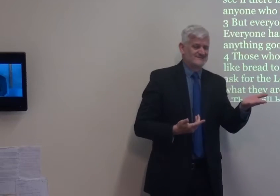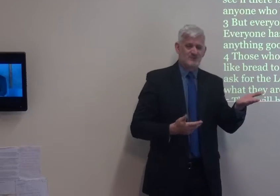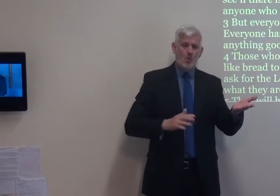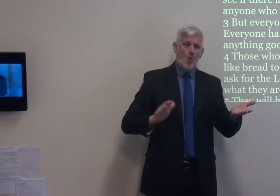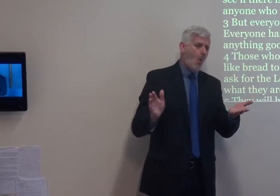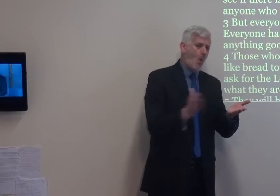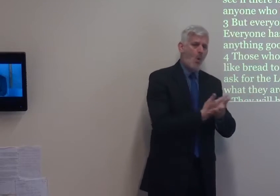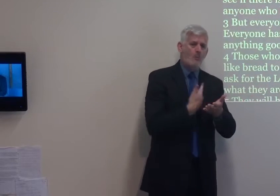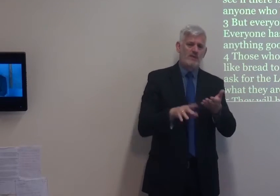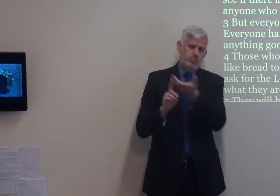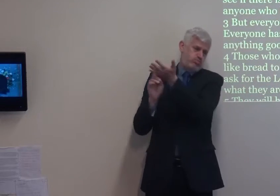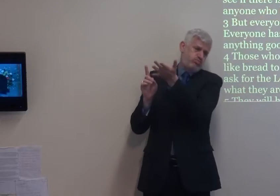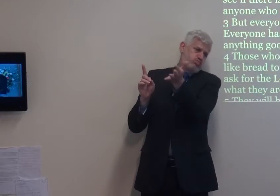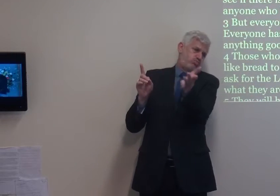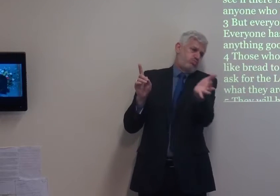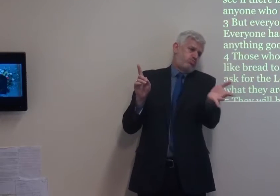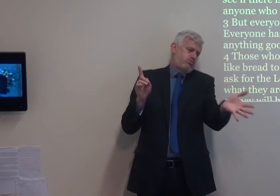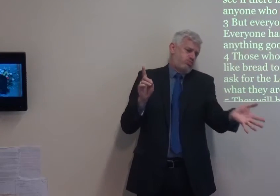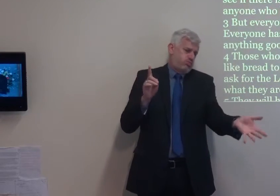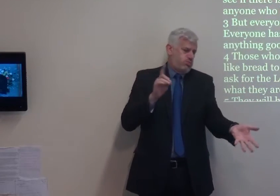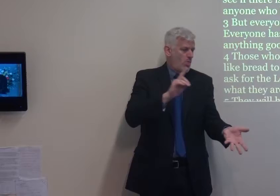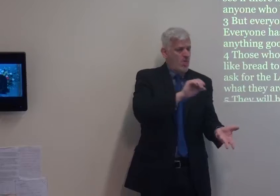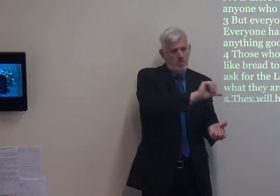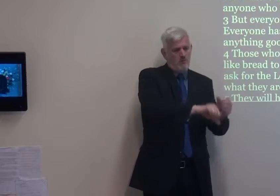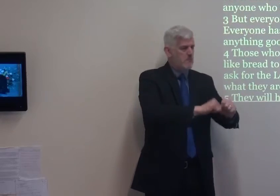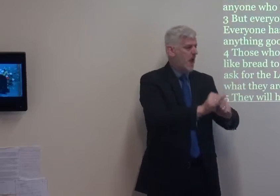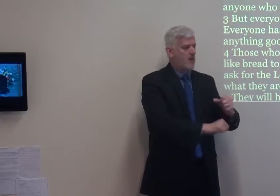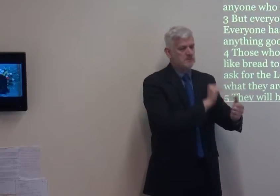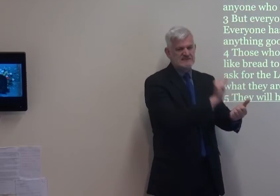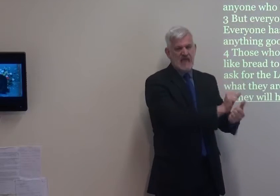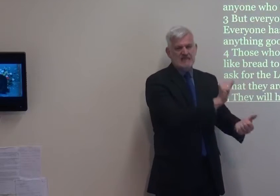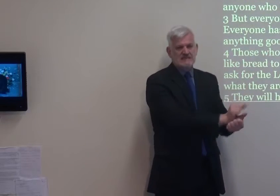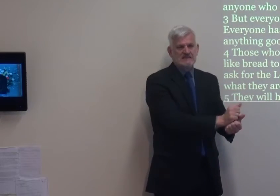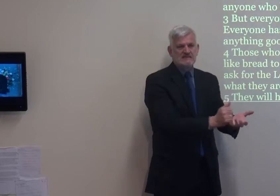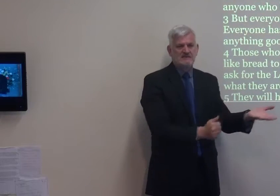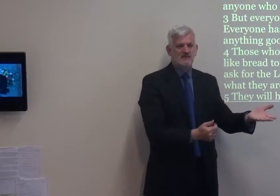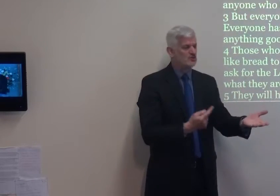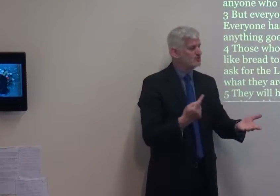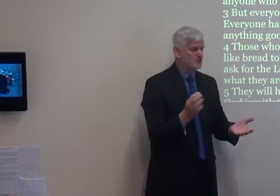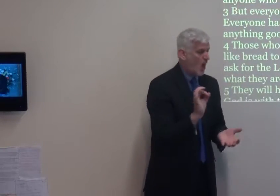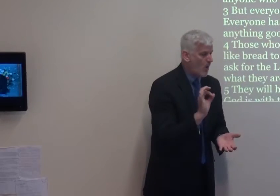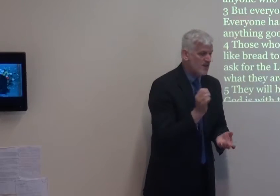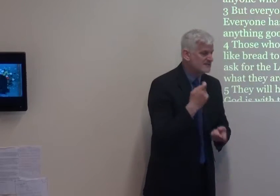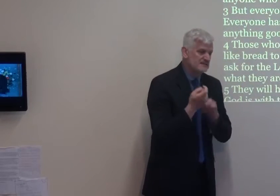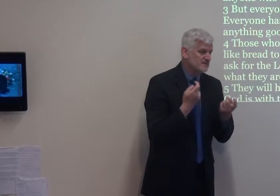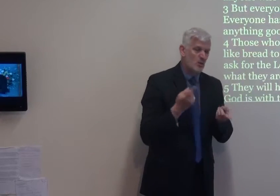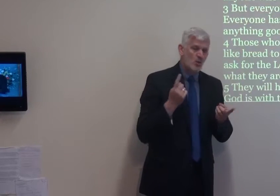aside, they are altogether become filthy. There is none that doeth good, no, not